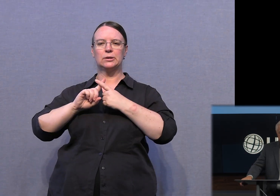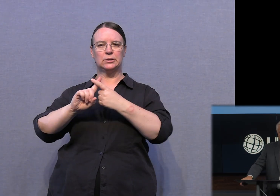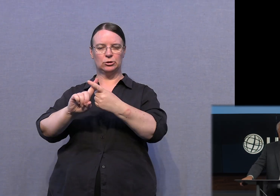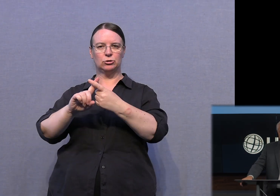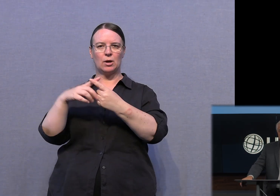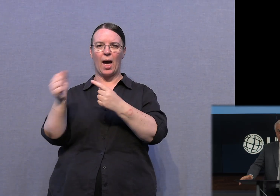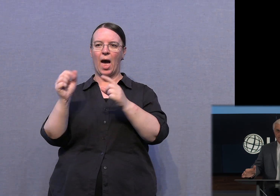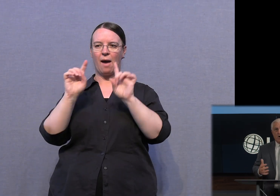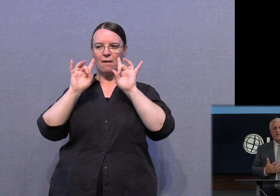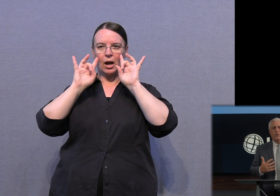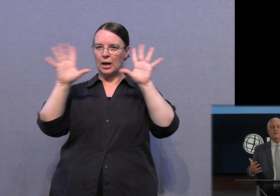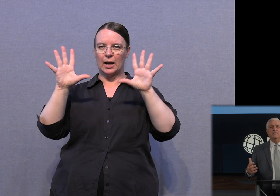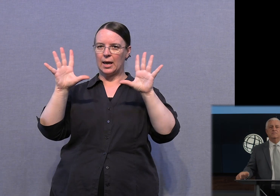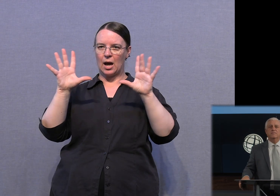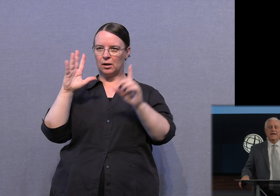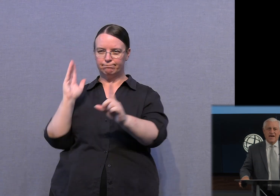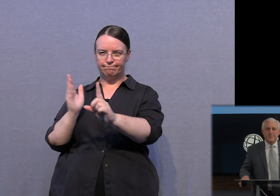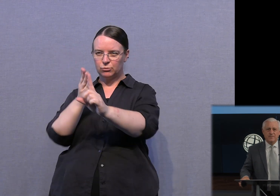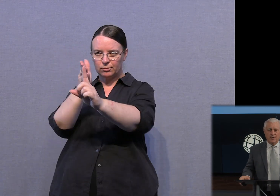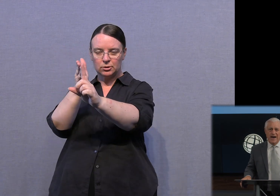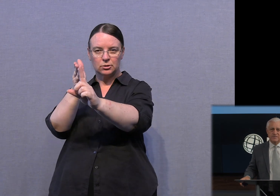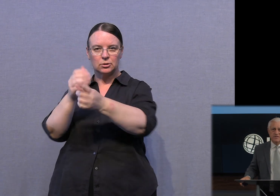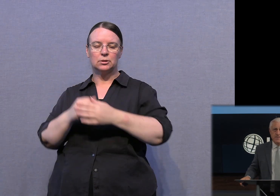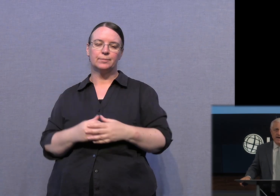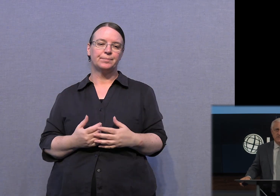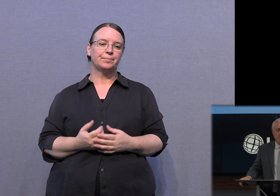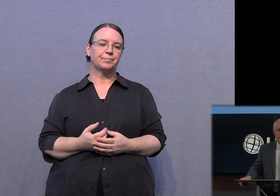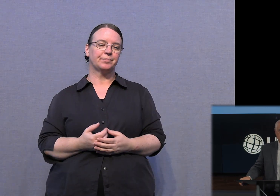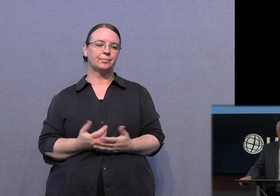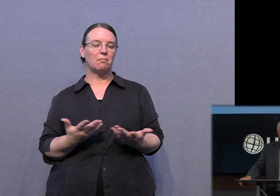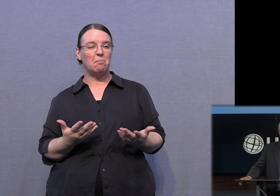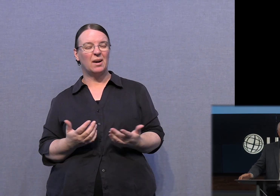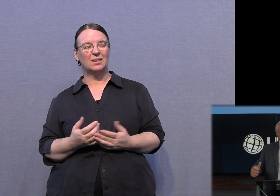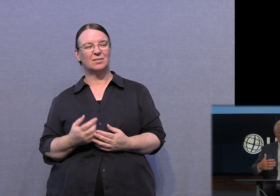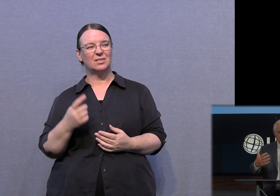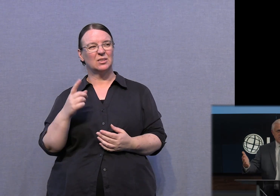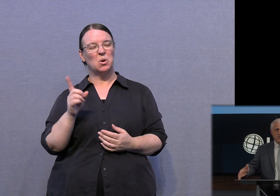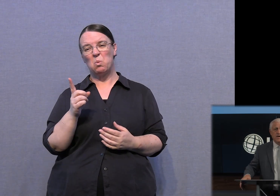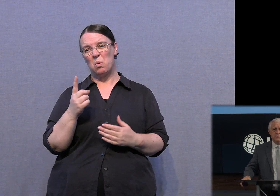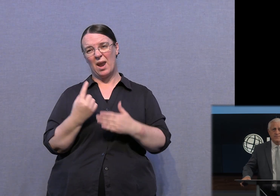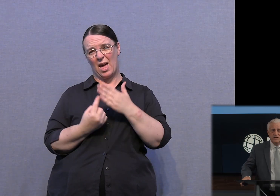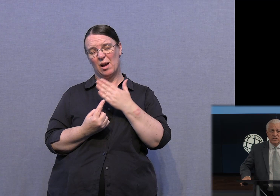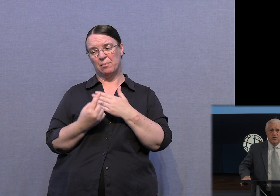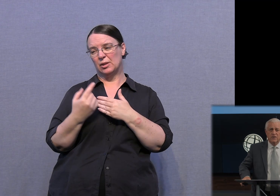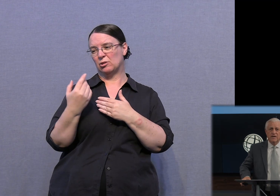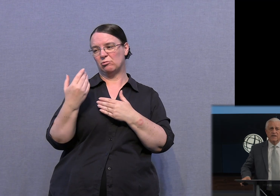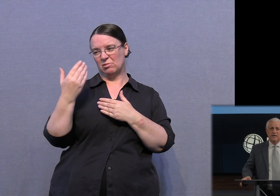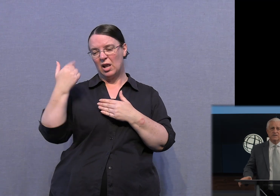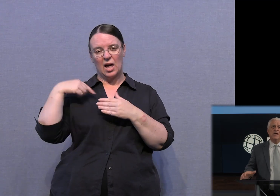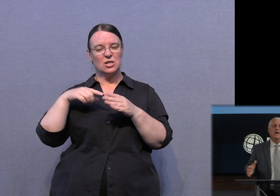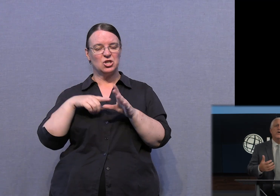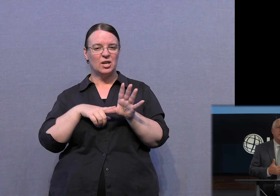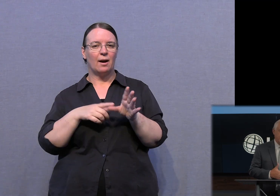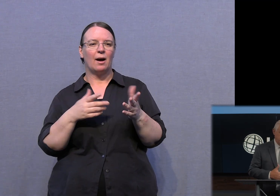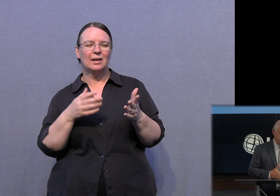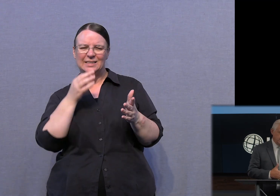However, part of what has happened perhaps this past month or past few months, past year, is